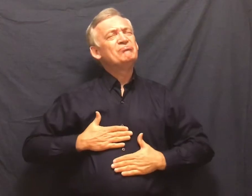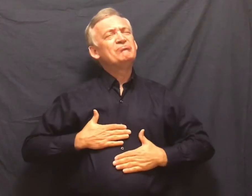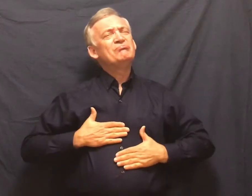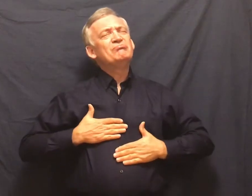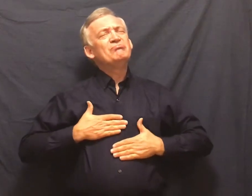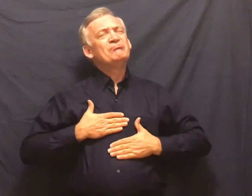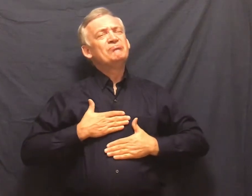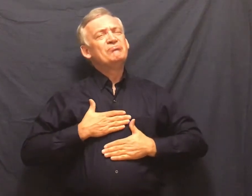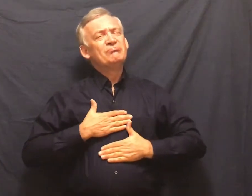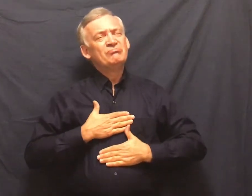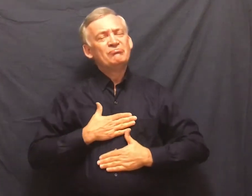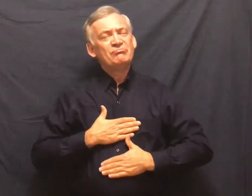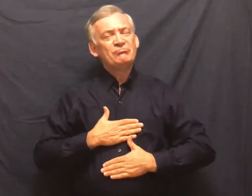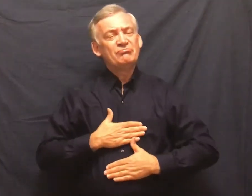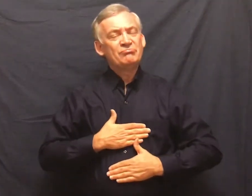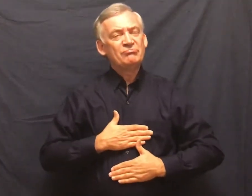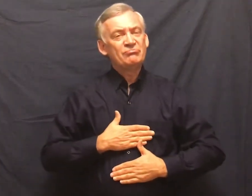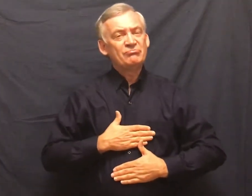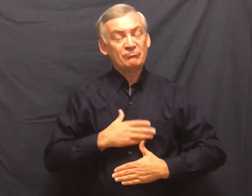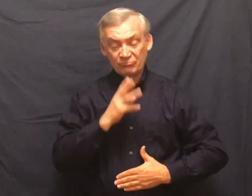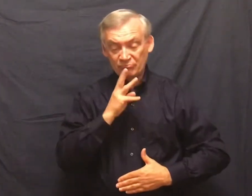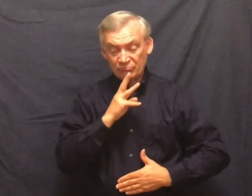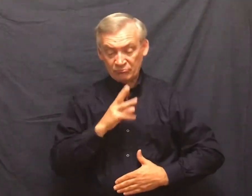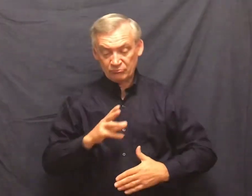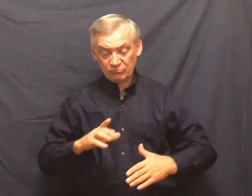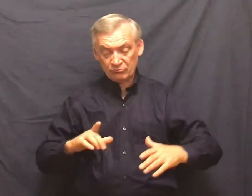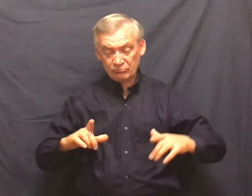A water snake glided smoothly up the pool.